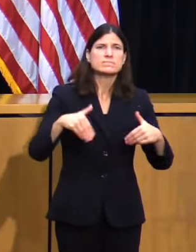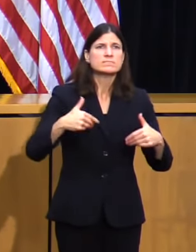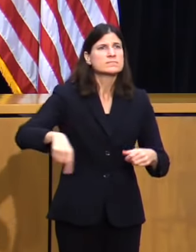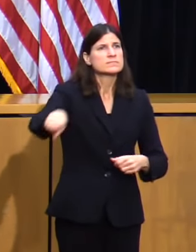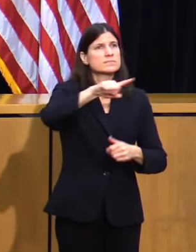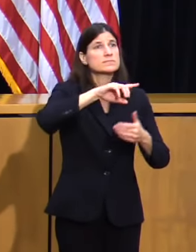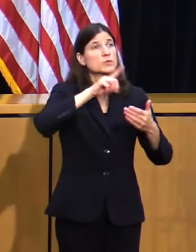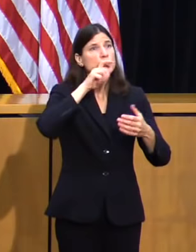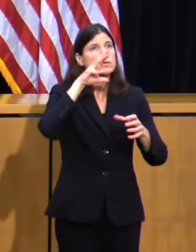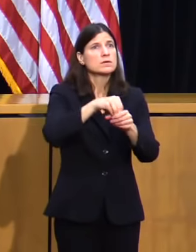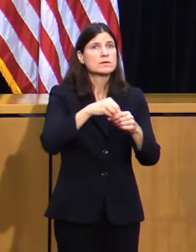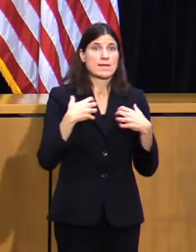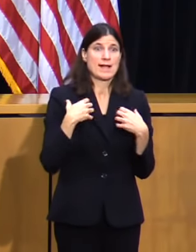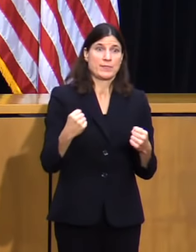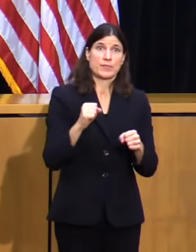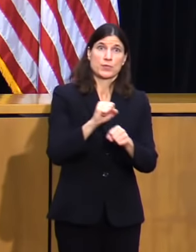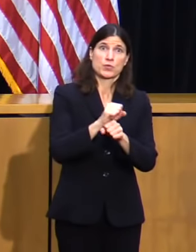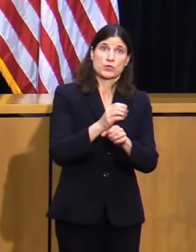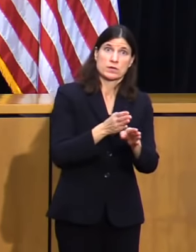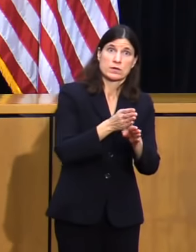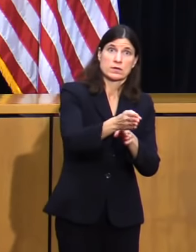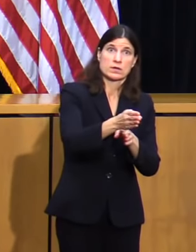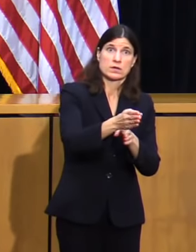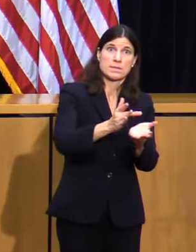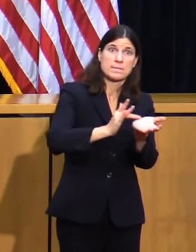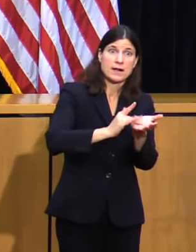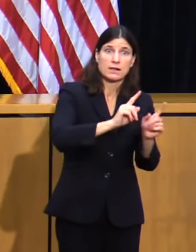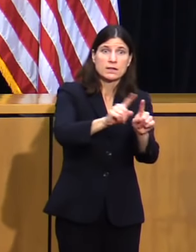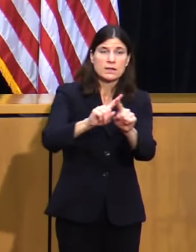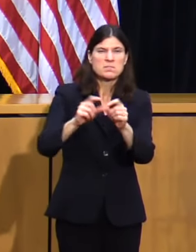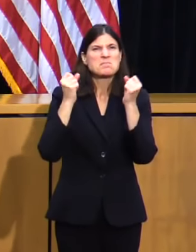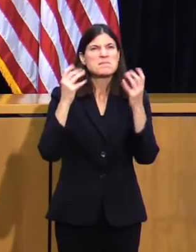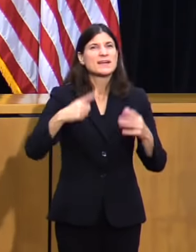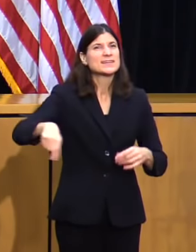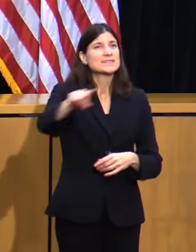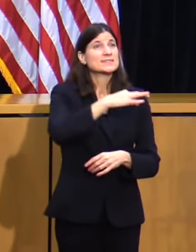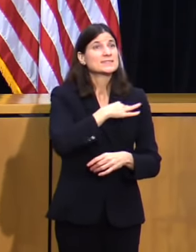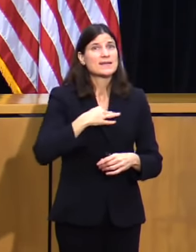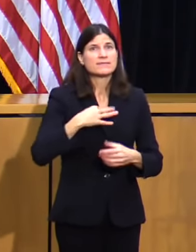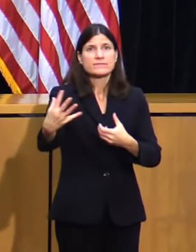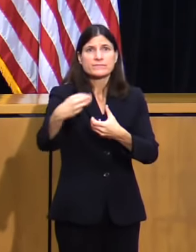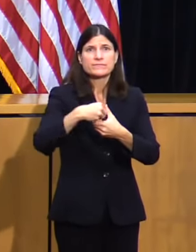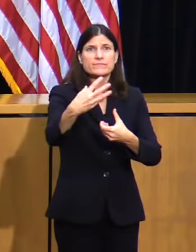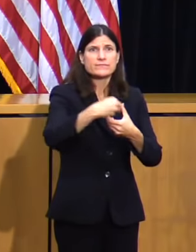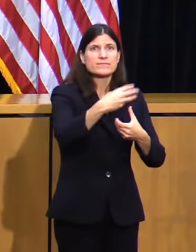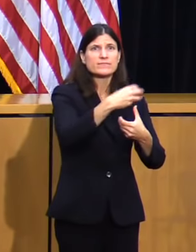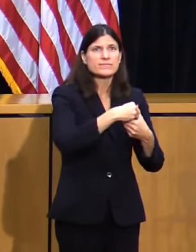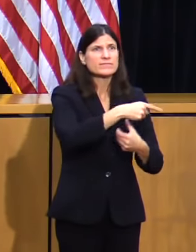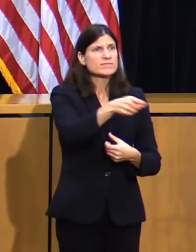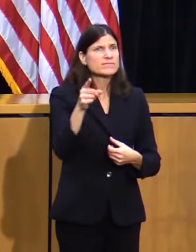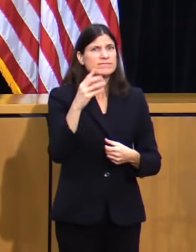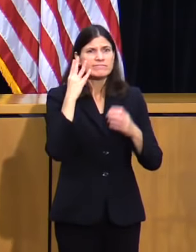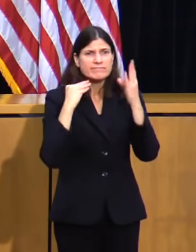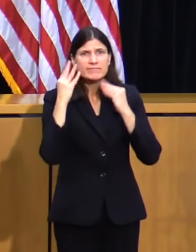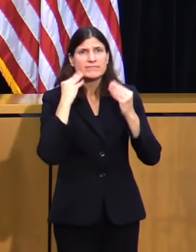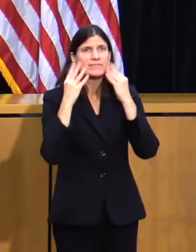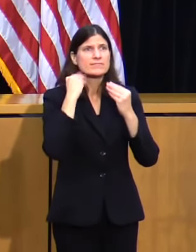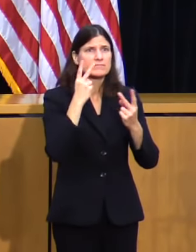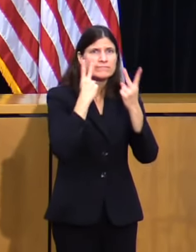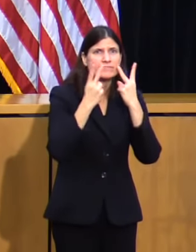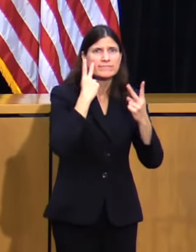person who has given so much during this response, who've gone through so much, to the people who step up and work at the DCU Center for